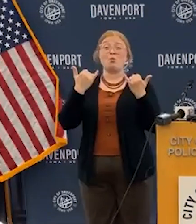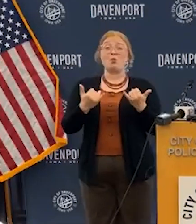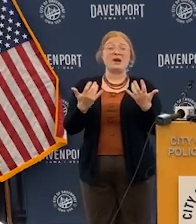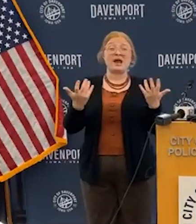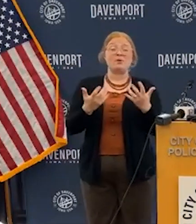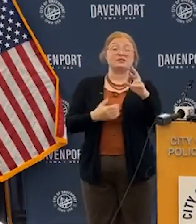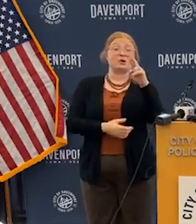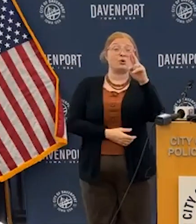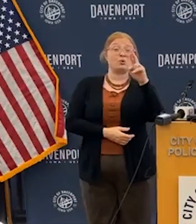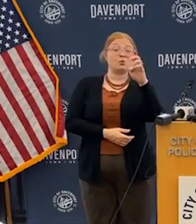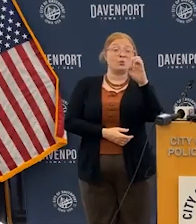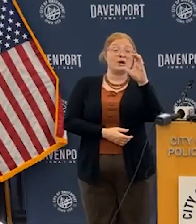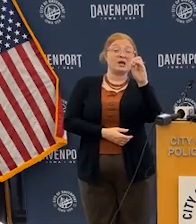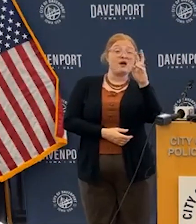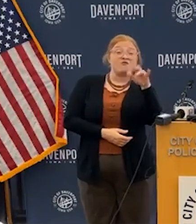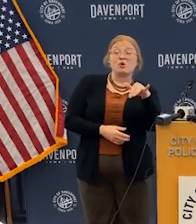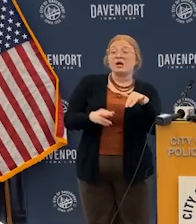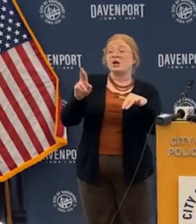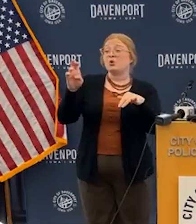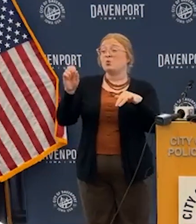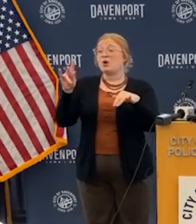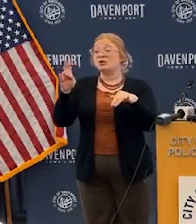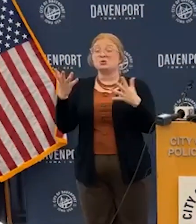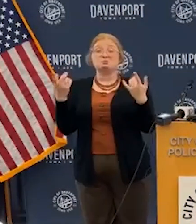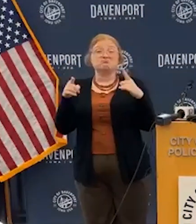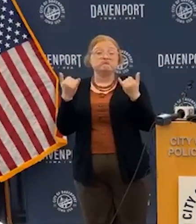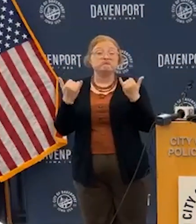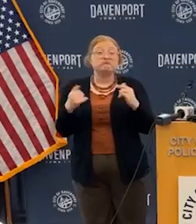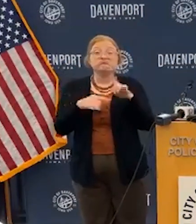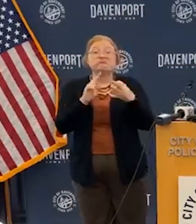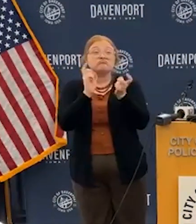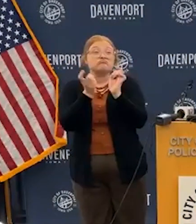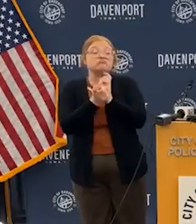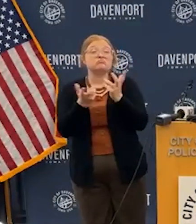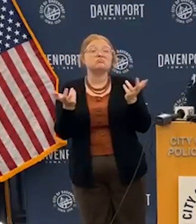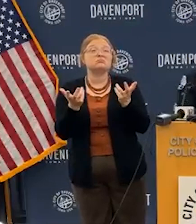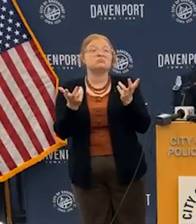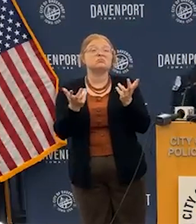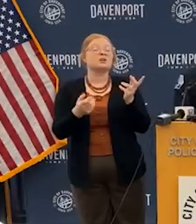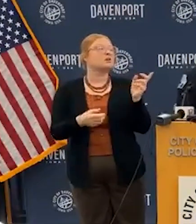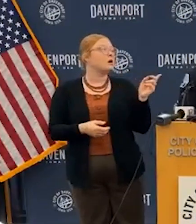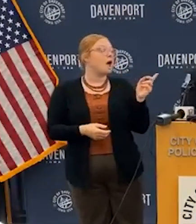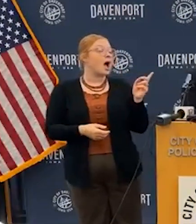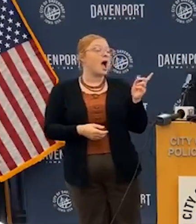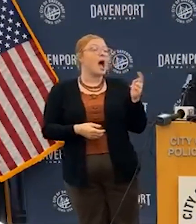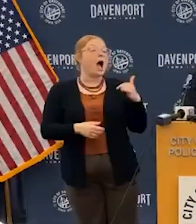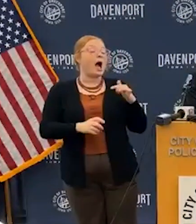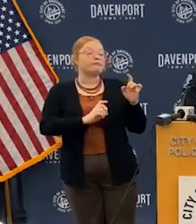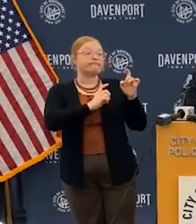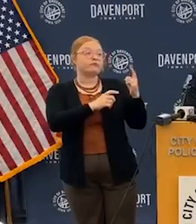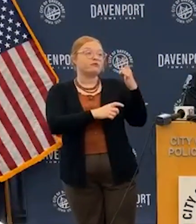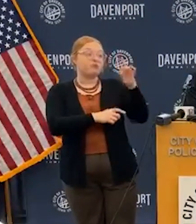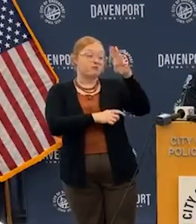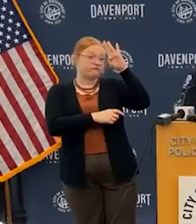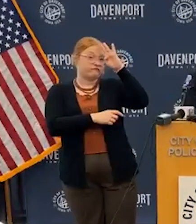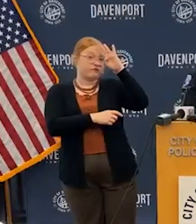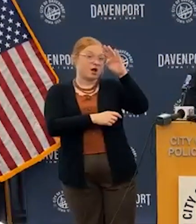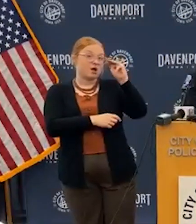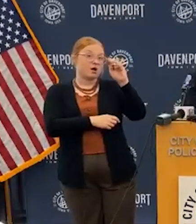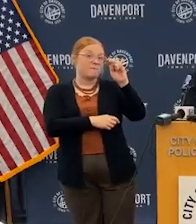change? Yeah, again, I would have to refer that to the fire marshal, but it is a recovery situation now,